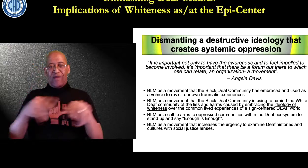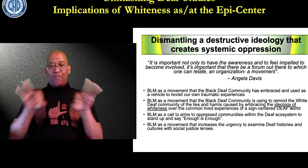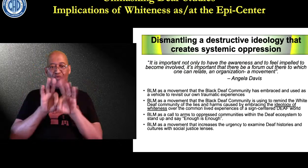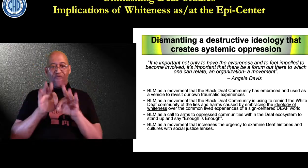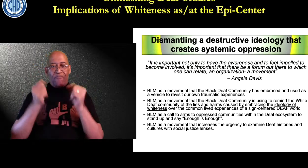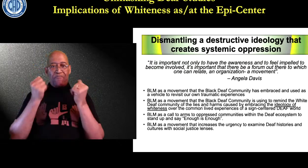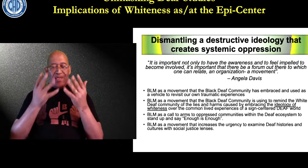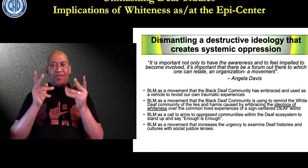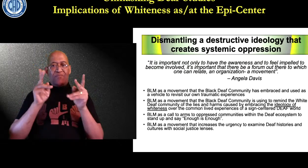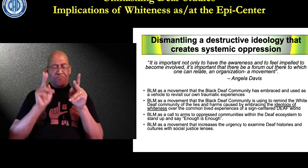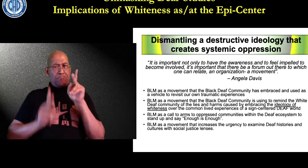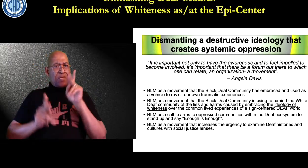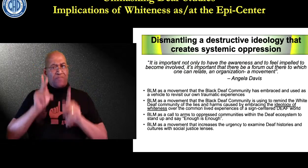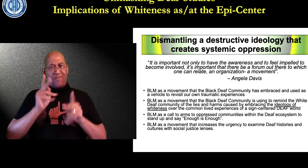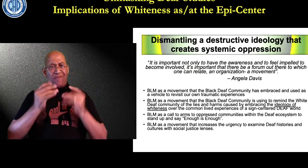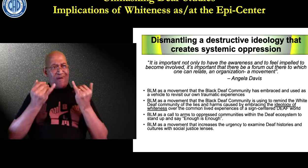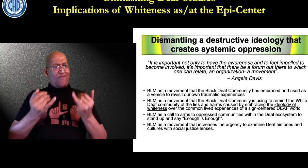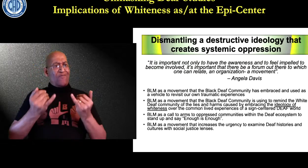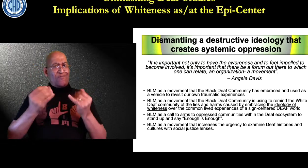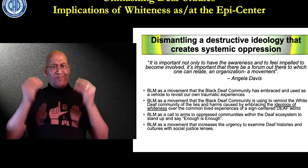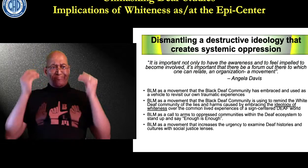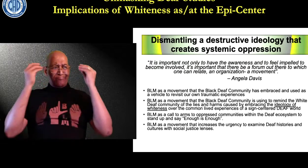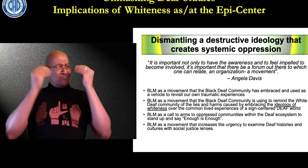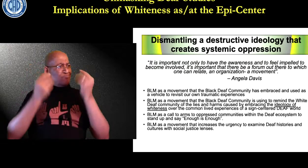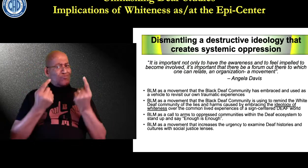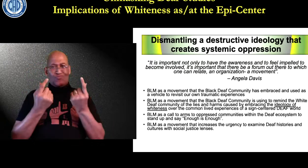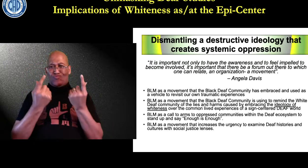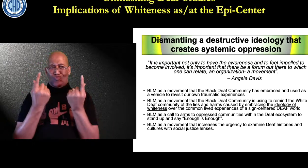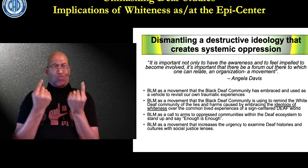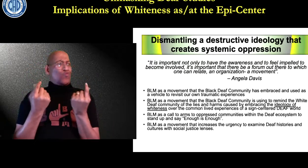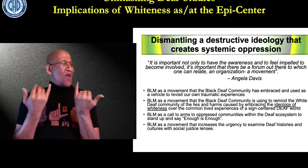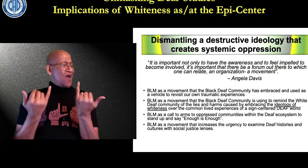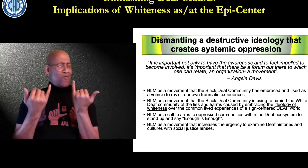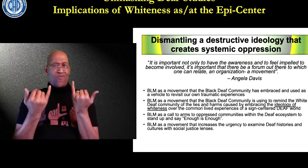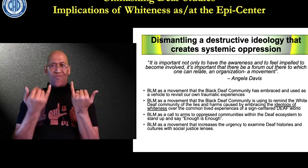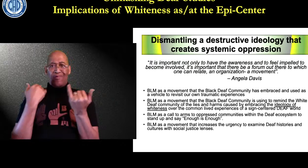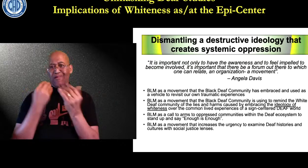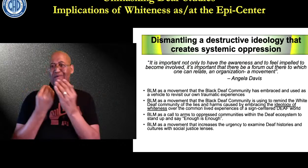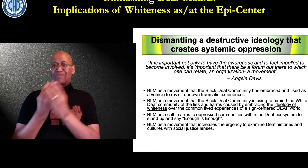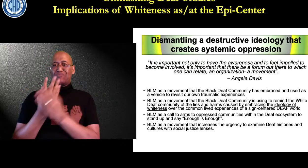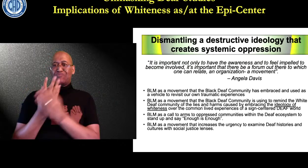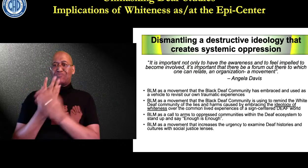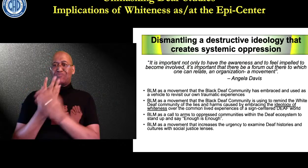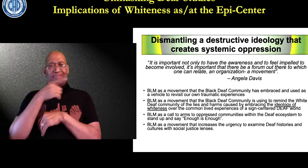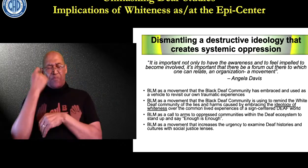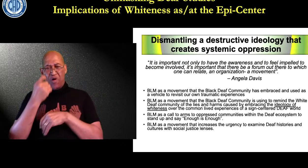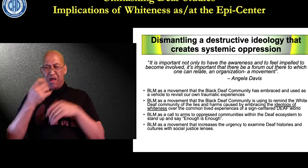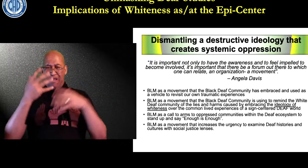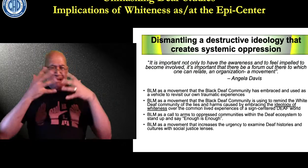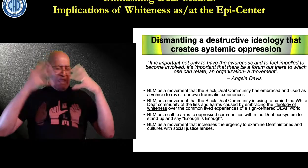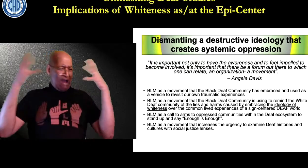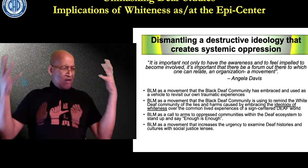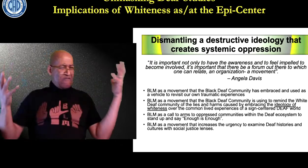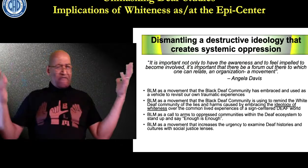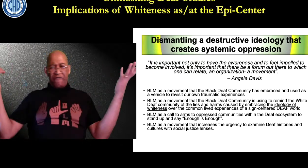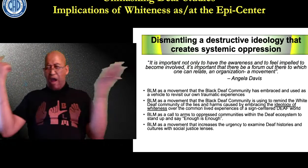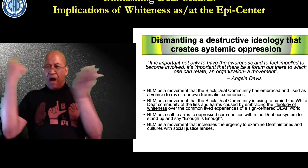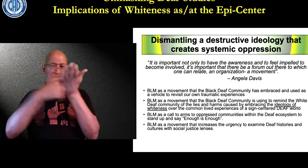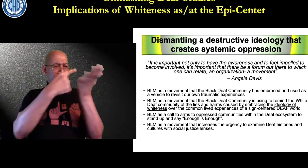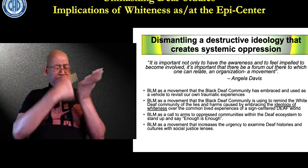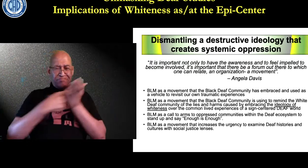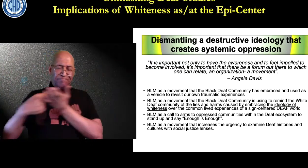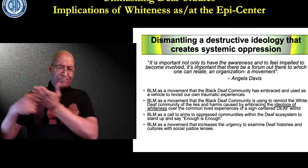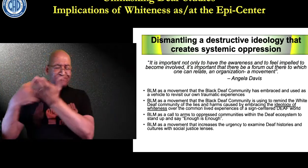I'll discuss a little bit more on that because I know it's valuable. A lot of people are really